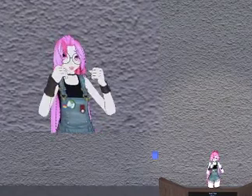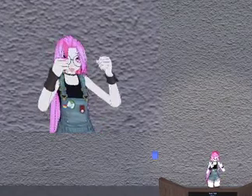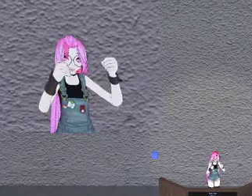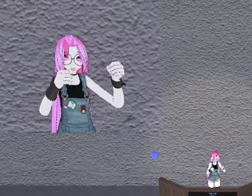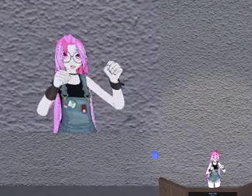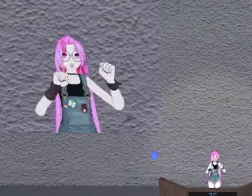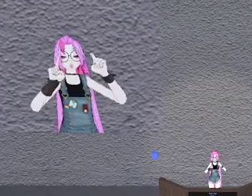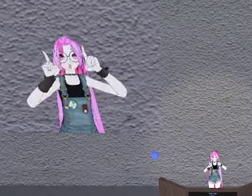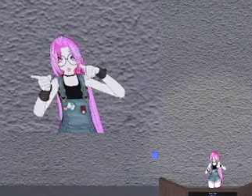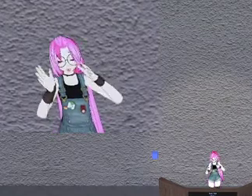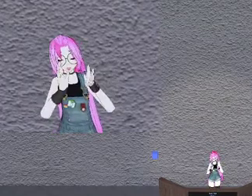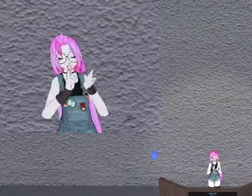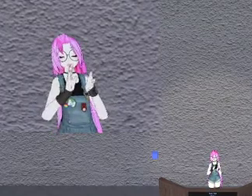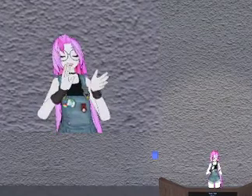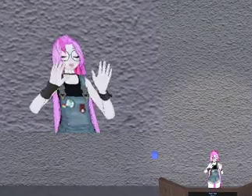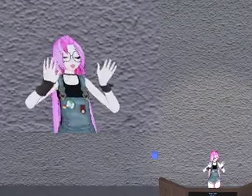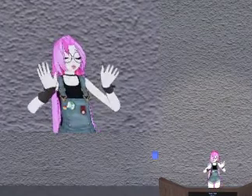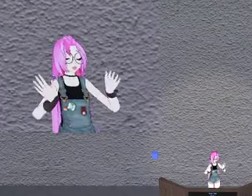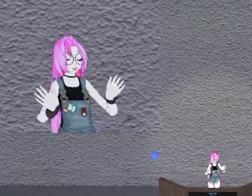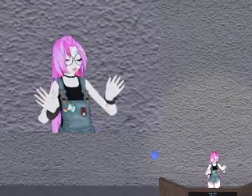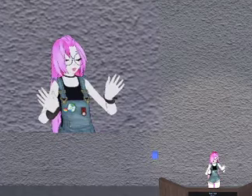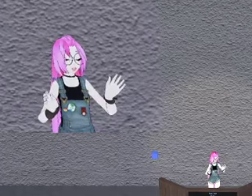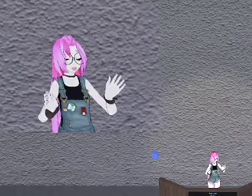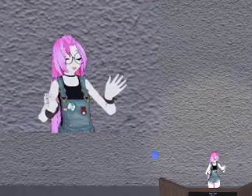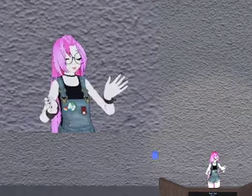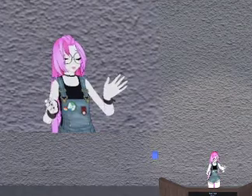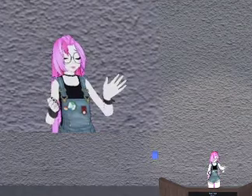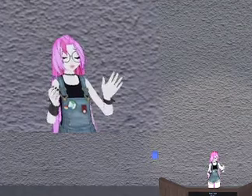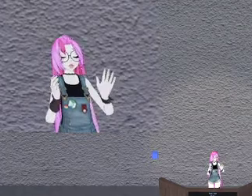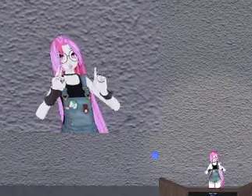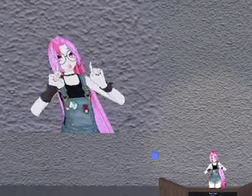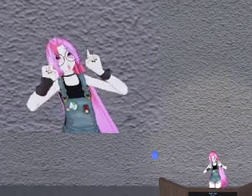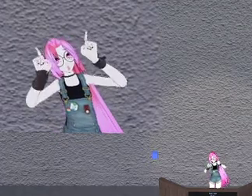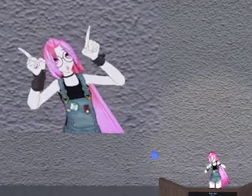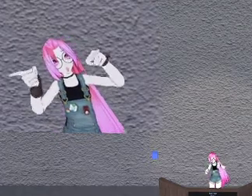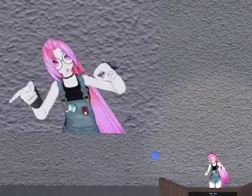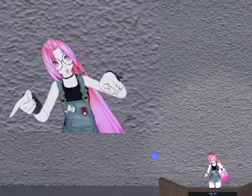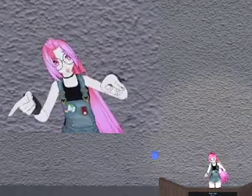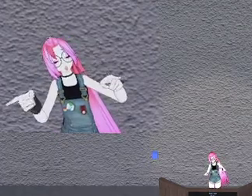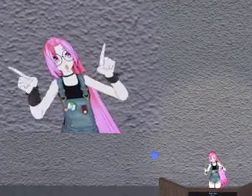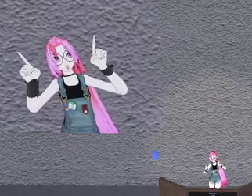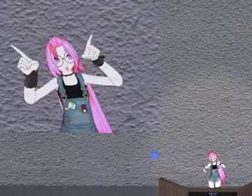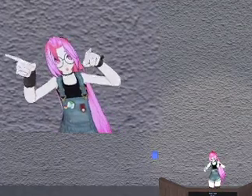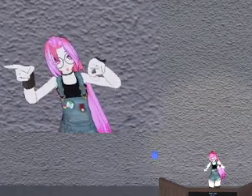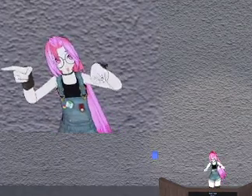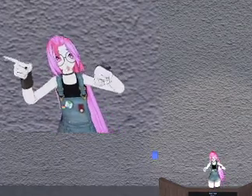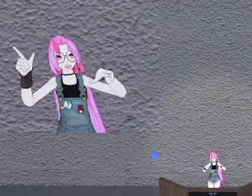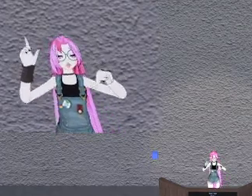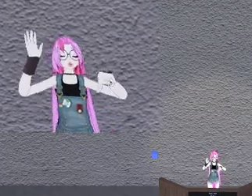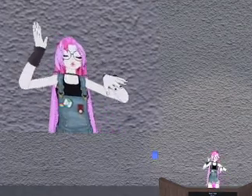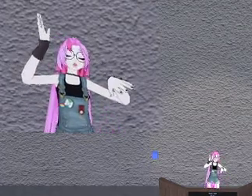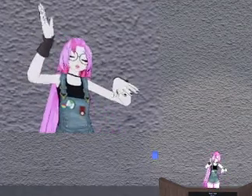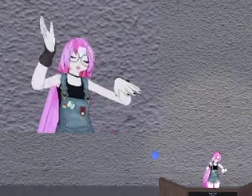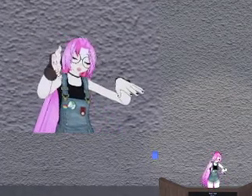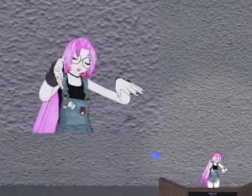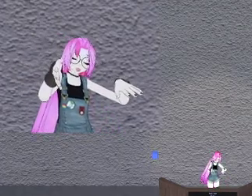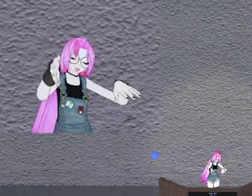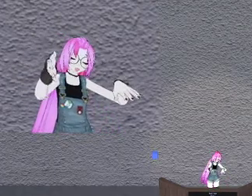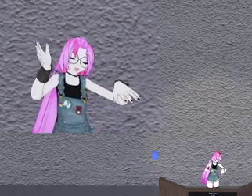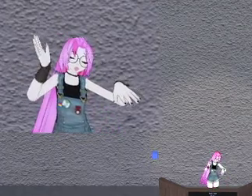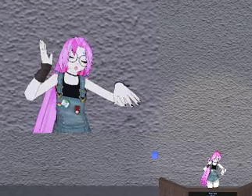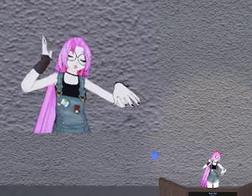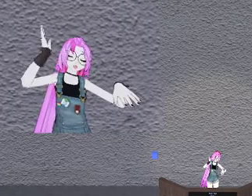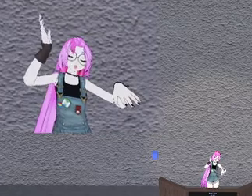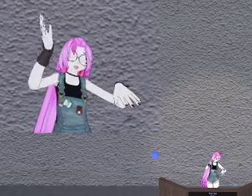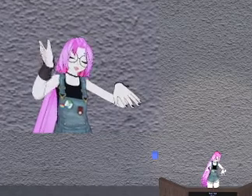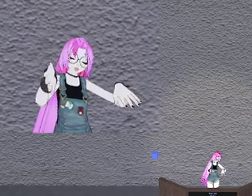and drive and go to school. But if you're talking about like, I'm going to go, like, I will go to